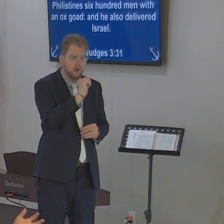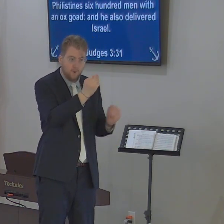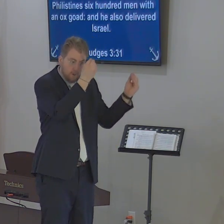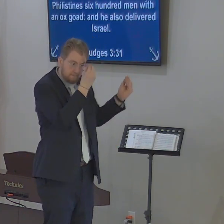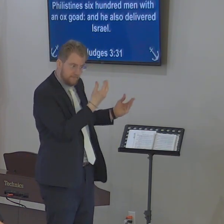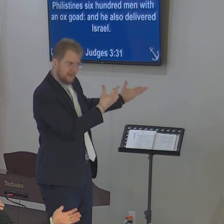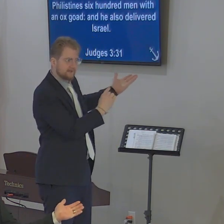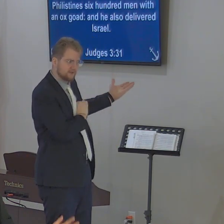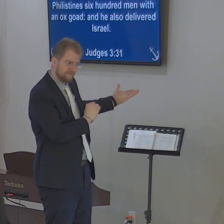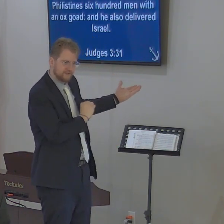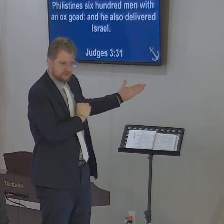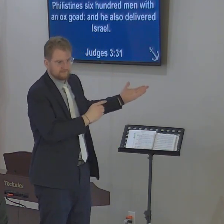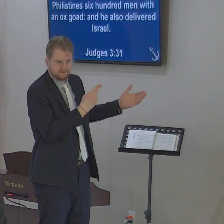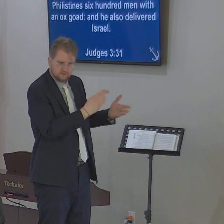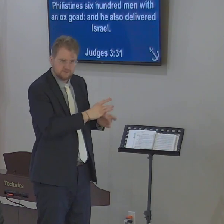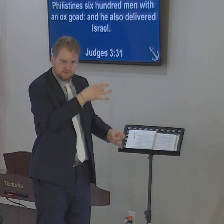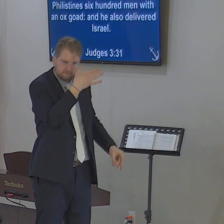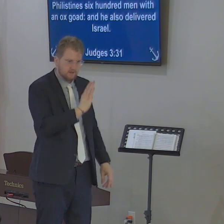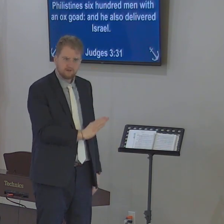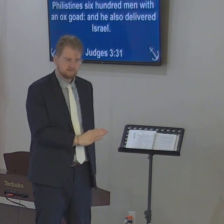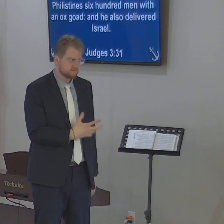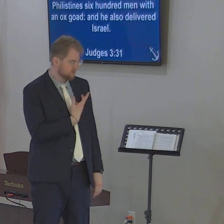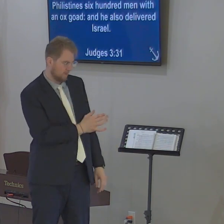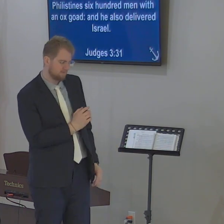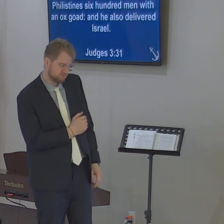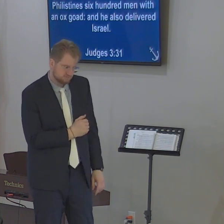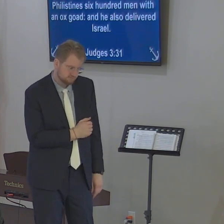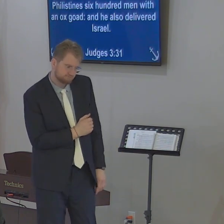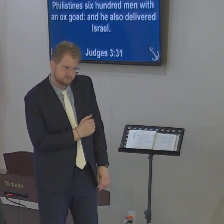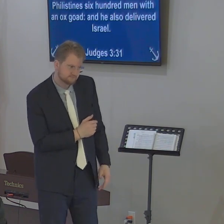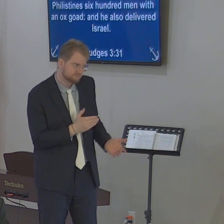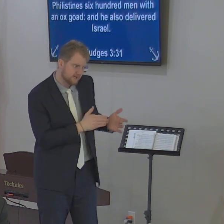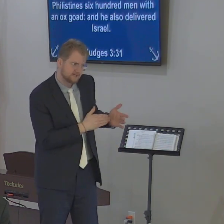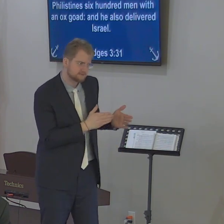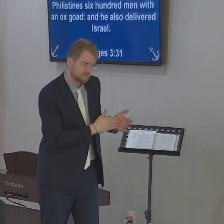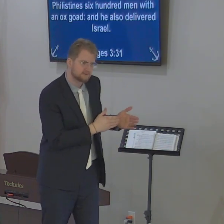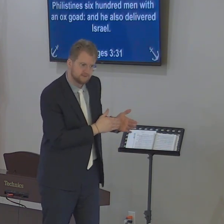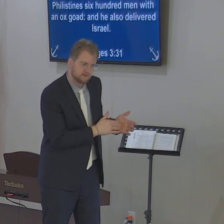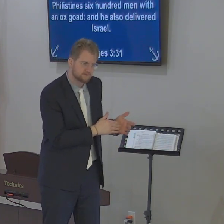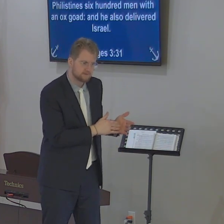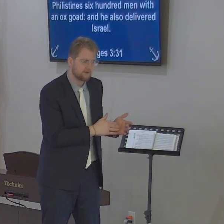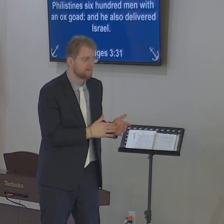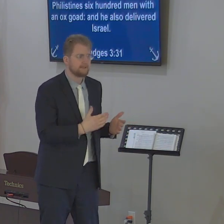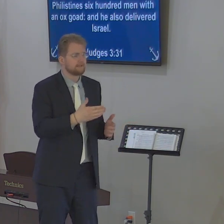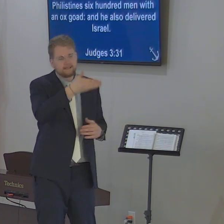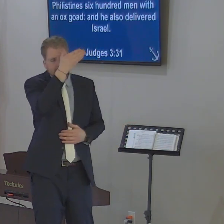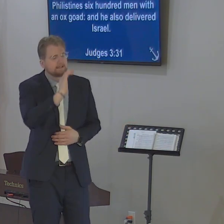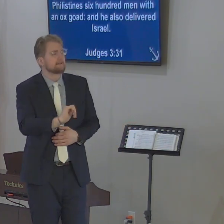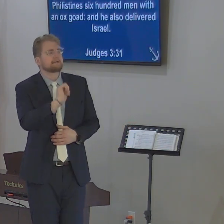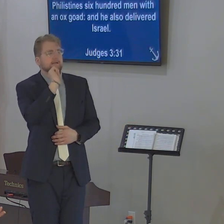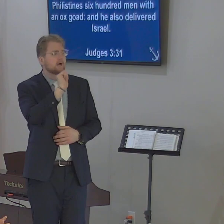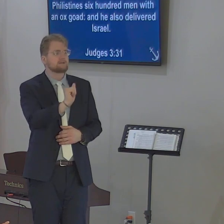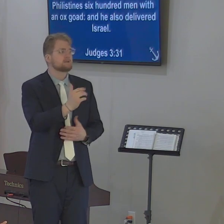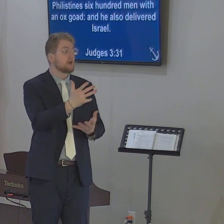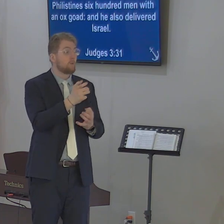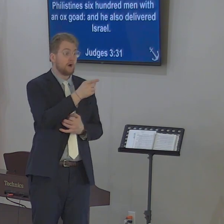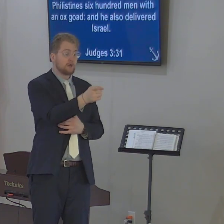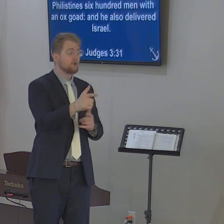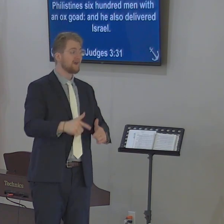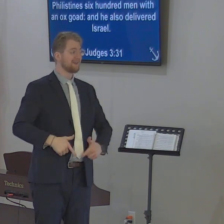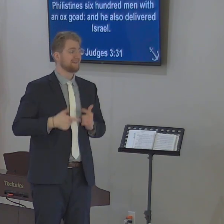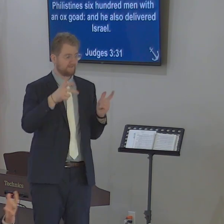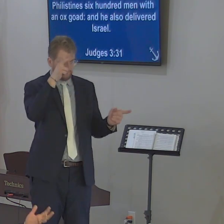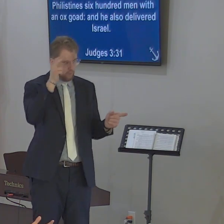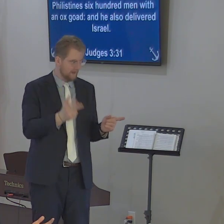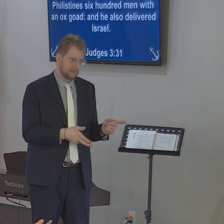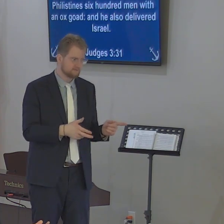Holy Spirit of God to have repentance. You see, God does not desire for you to live in wickedness. God doesn't want you to live in wickedness. God